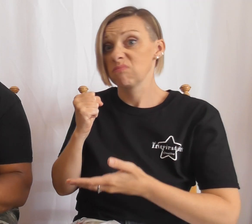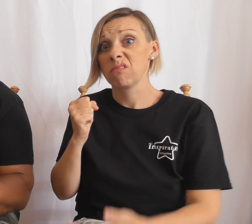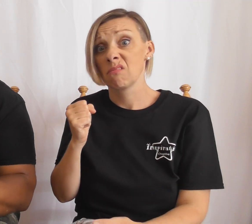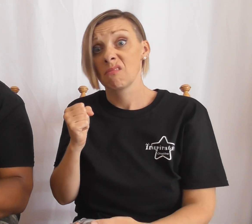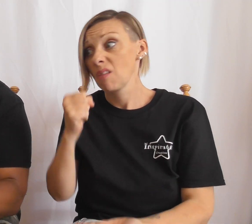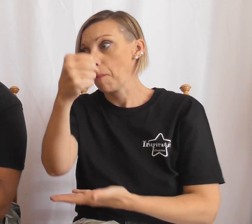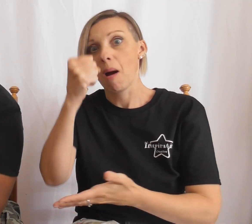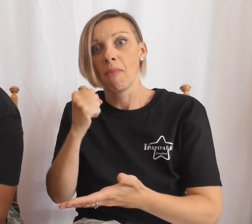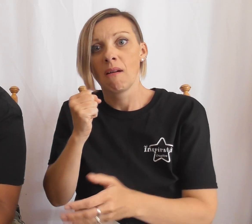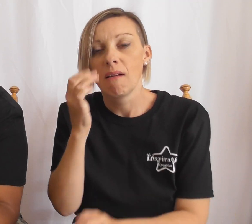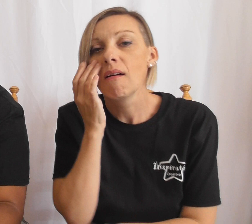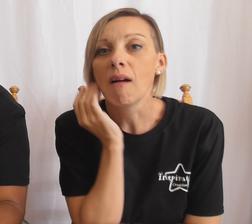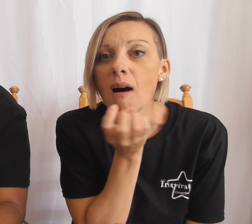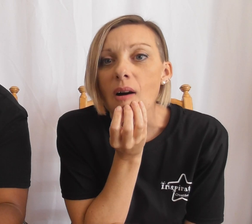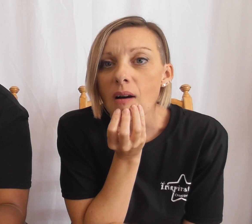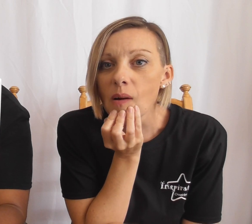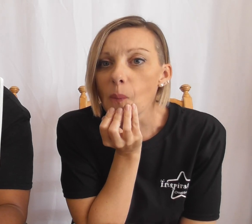time.